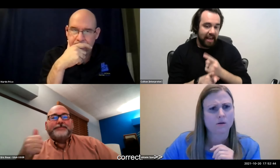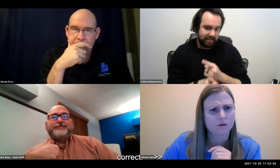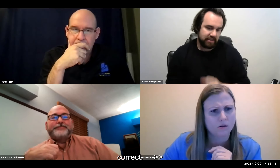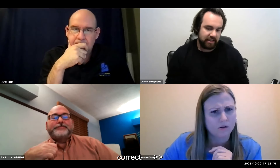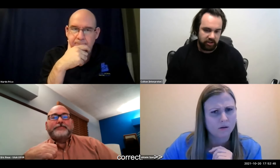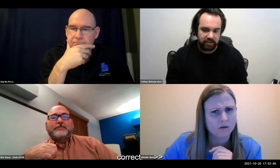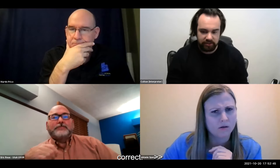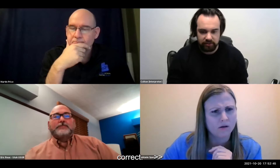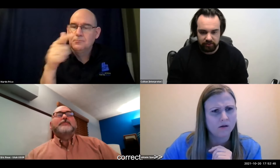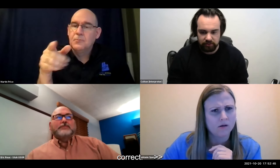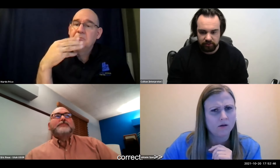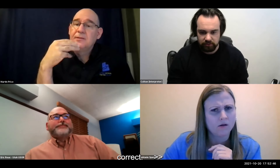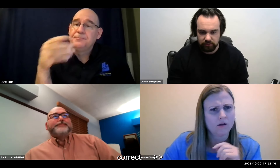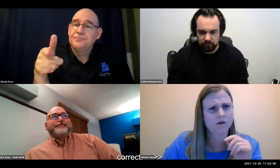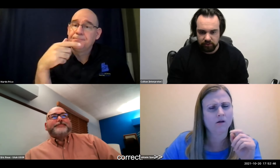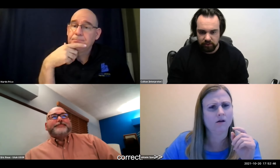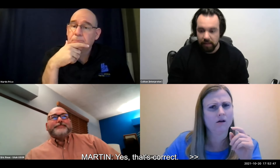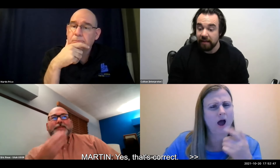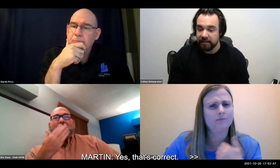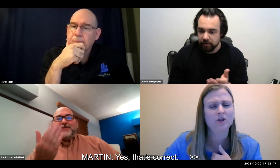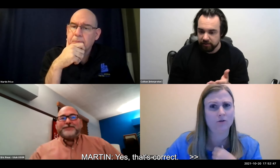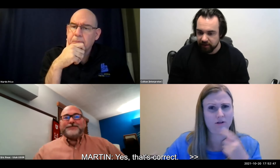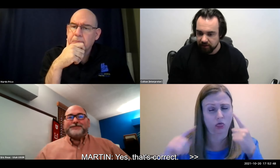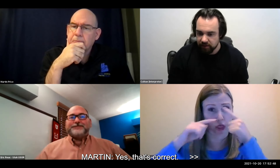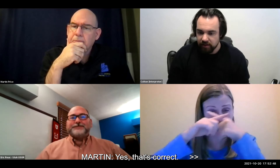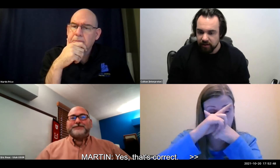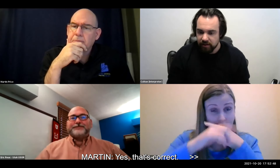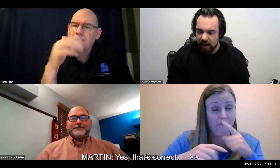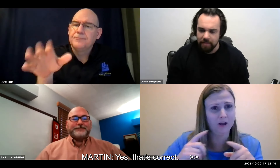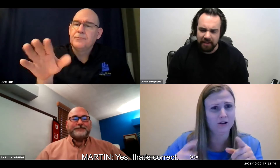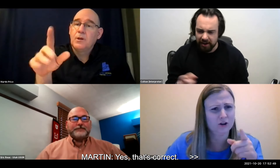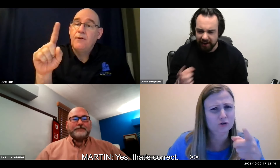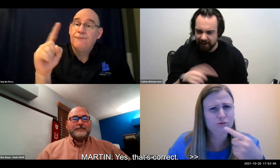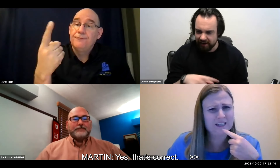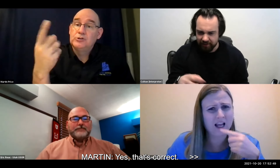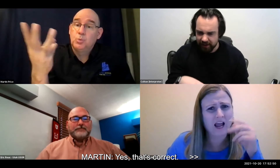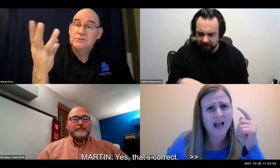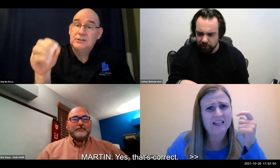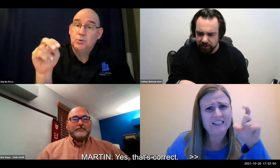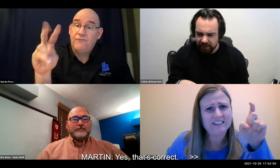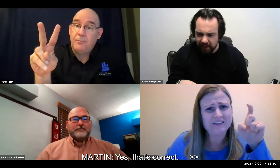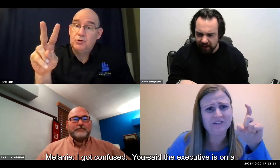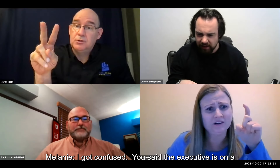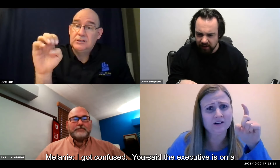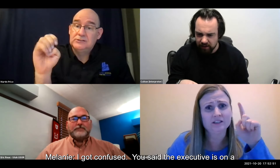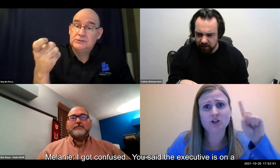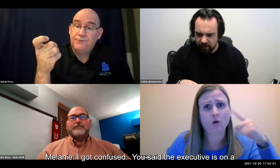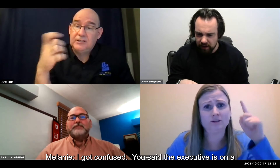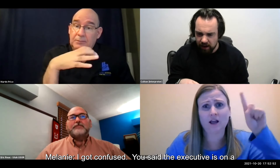Okay. Yes, that is correct. And Melanie, you were saying? Yes, I'm sorry, I got kind of confused. You said